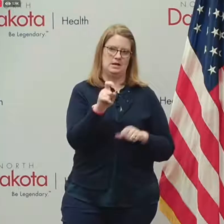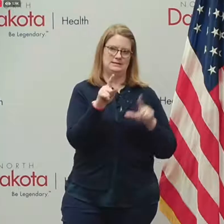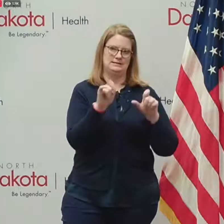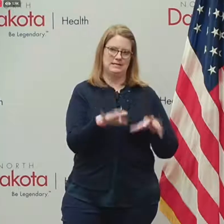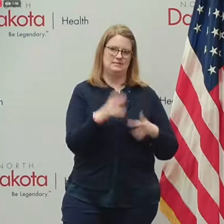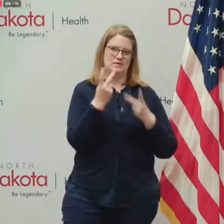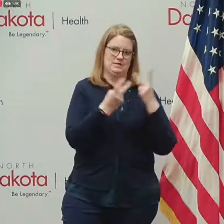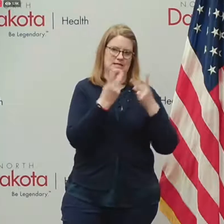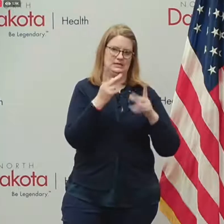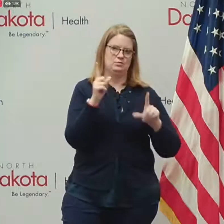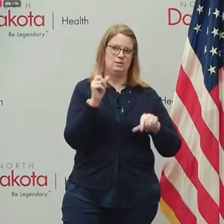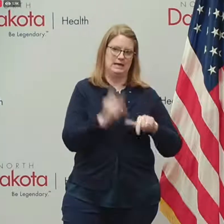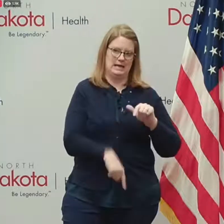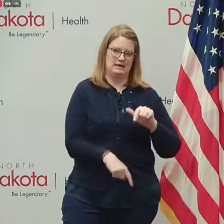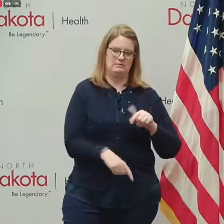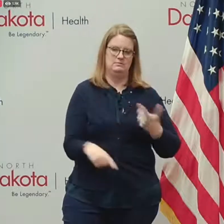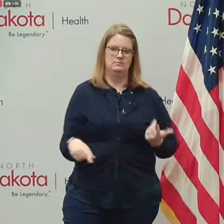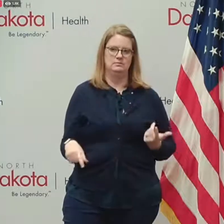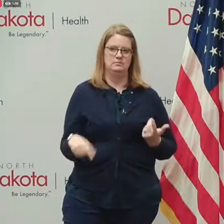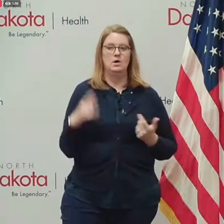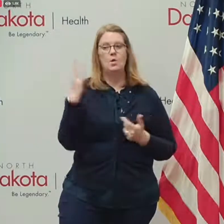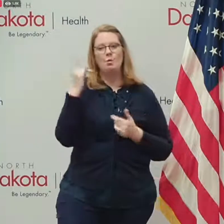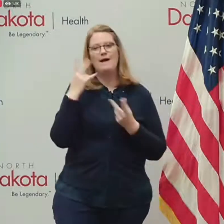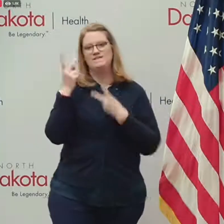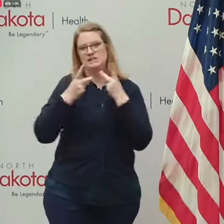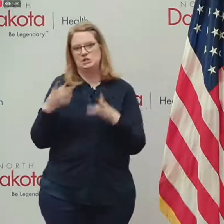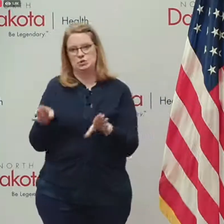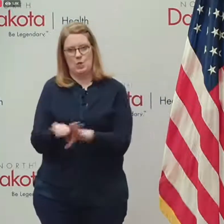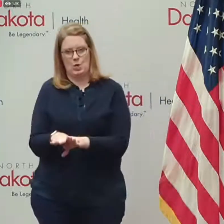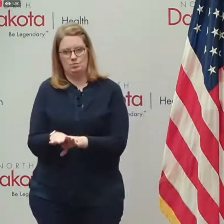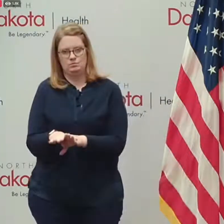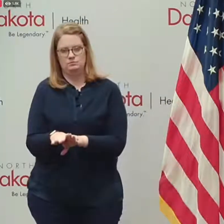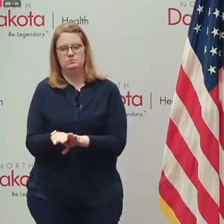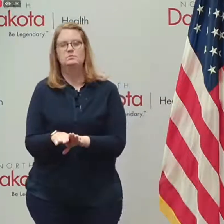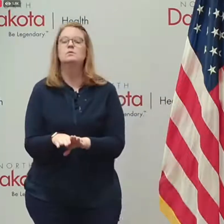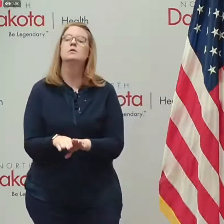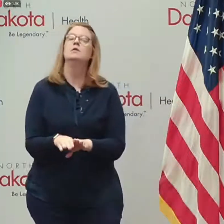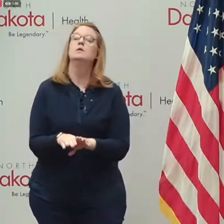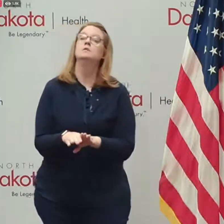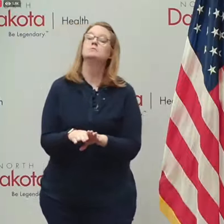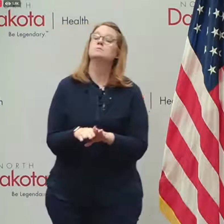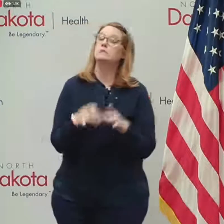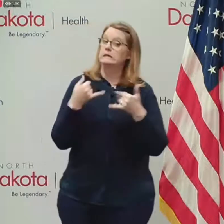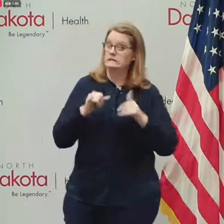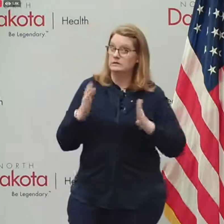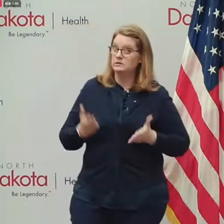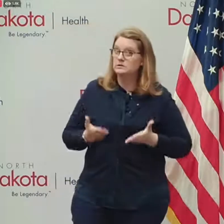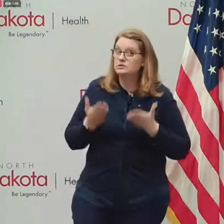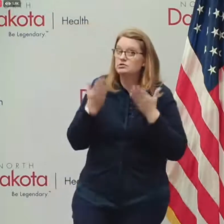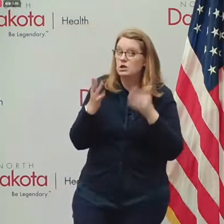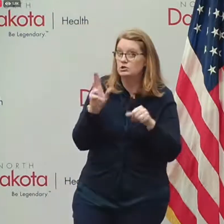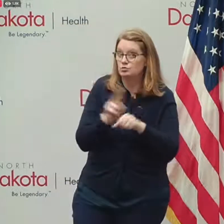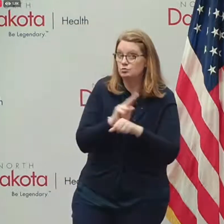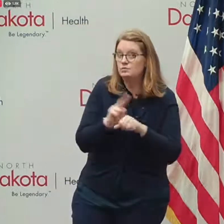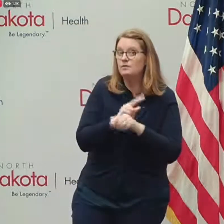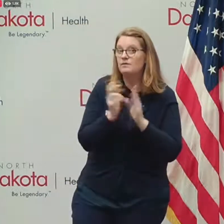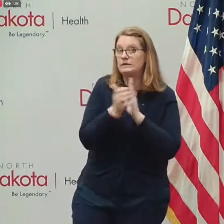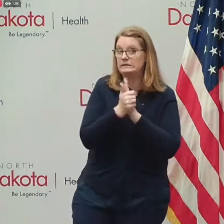nursing facilities because visitation is closed. We will still suggest using them for skilled nursing